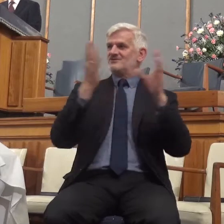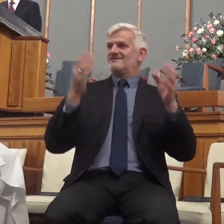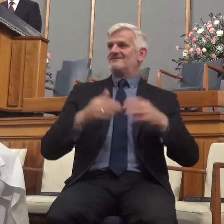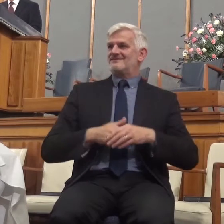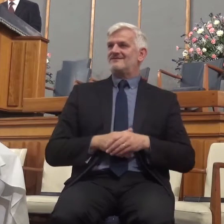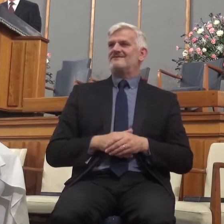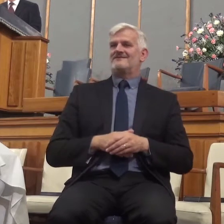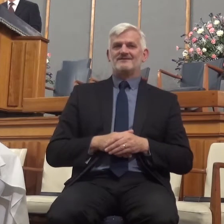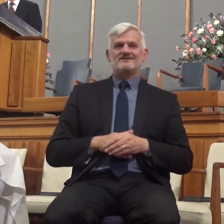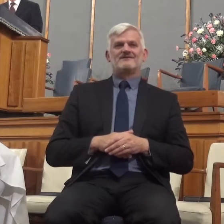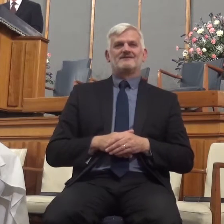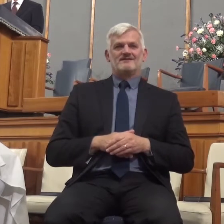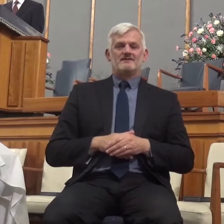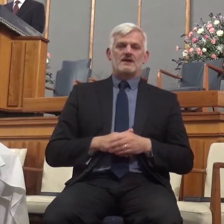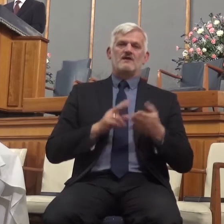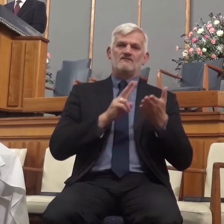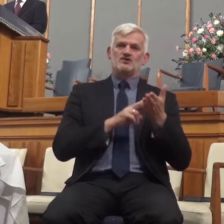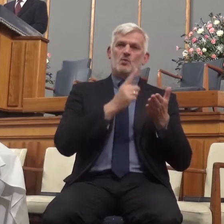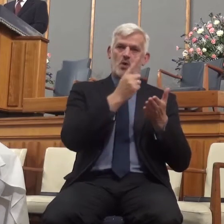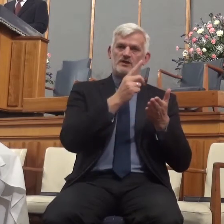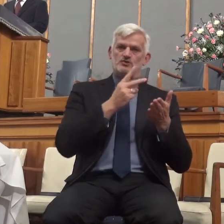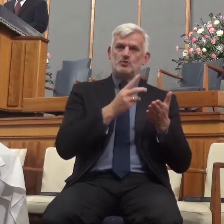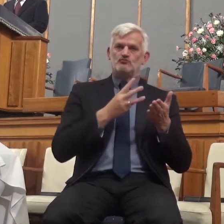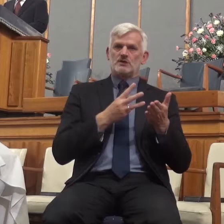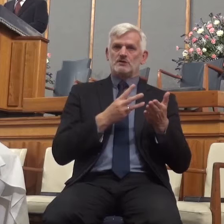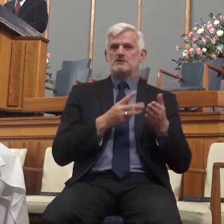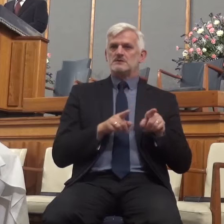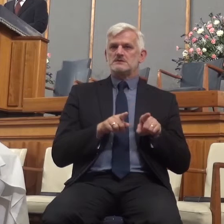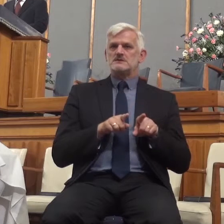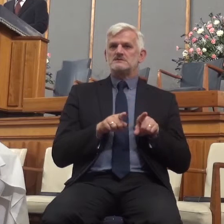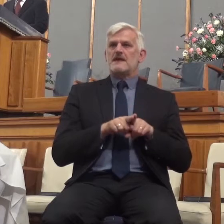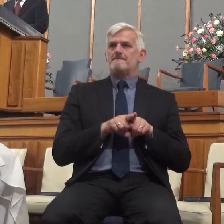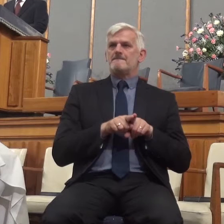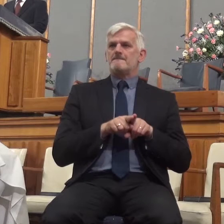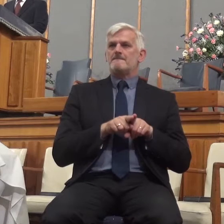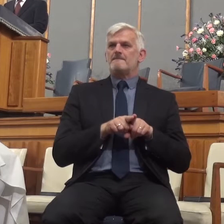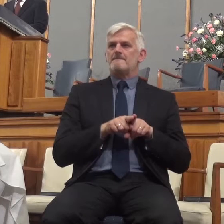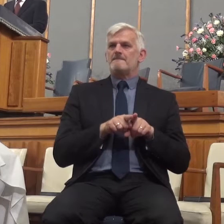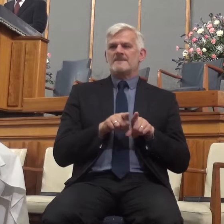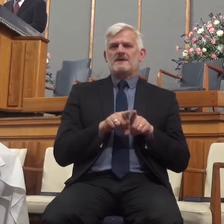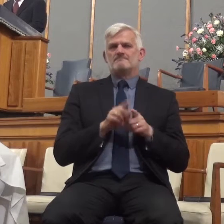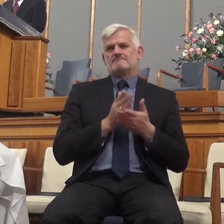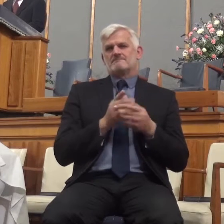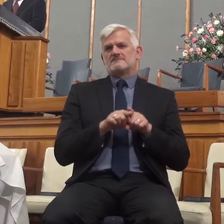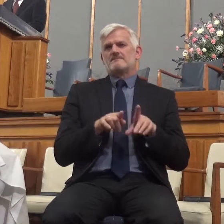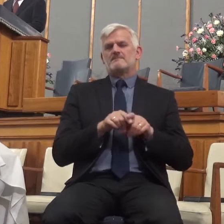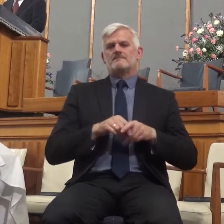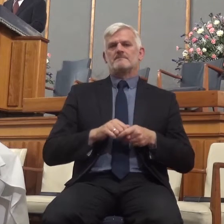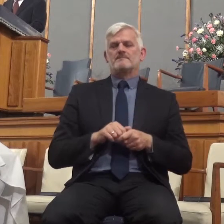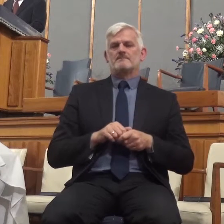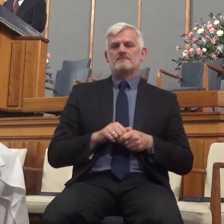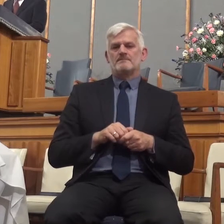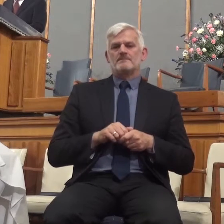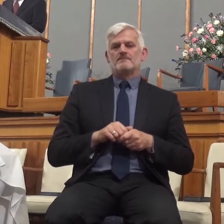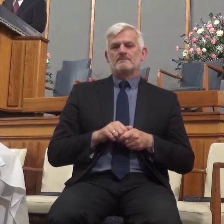three verses in the psalm are the same. They make the same exhortation, and that greatly